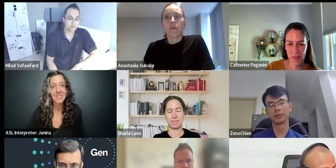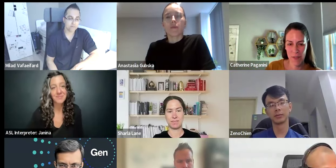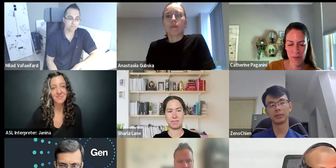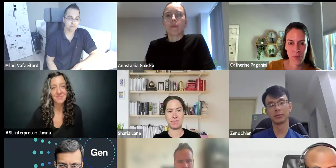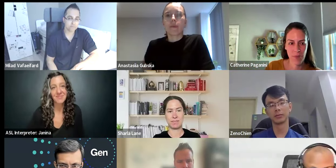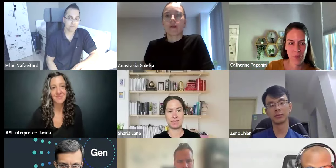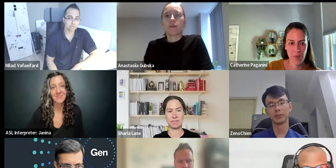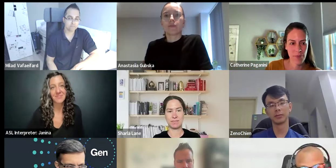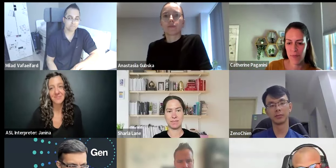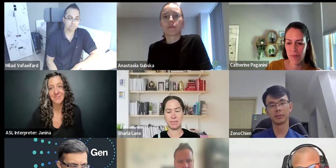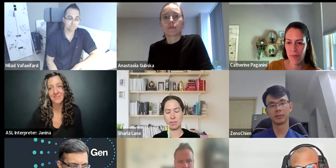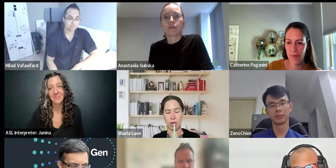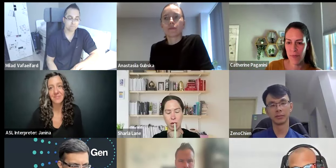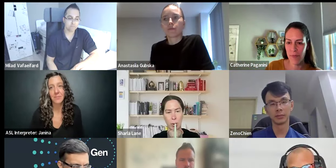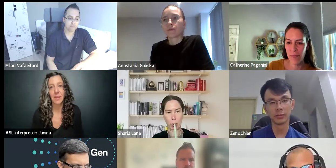Anastasia says, great.